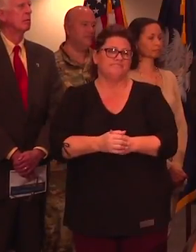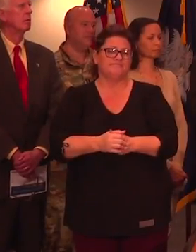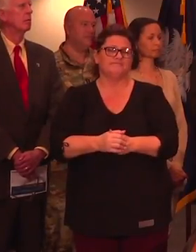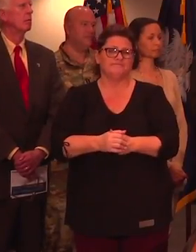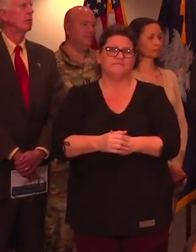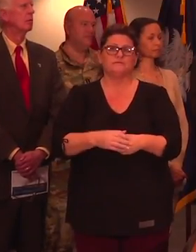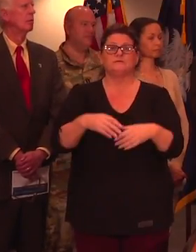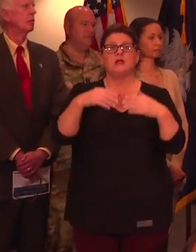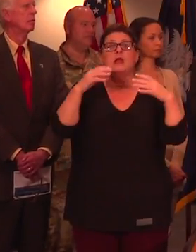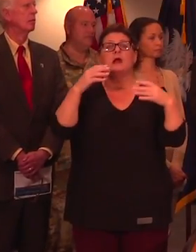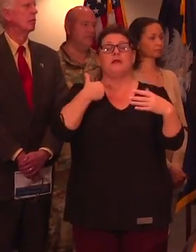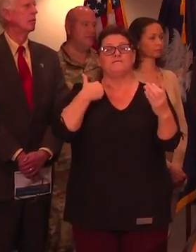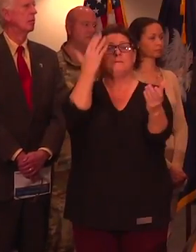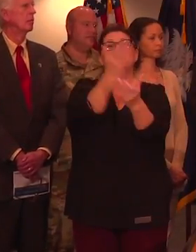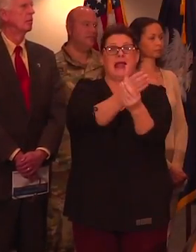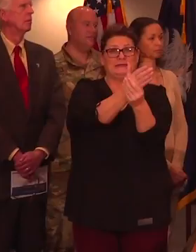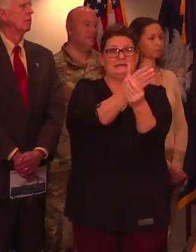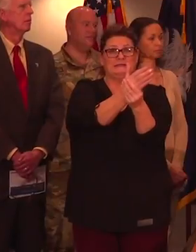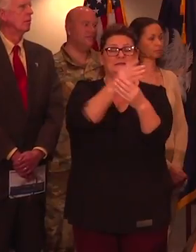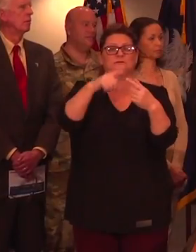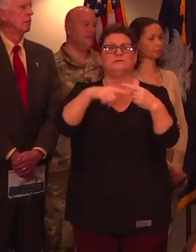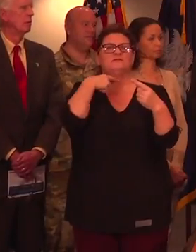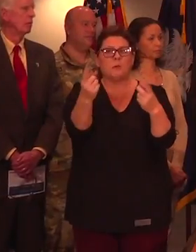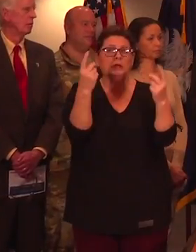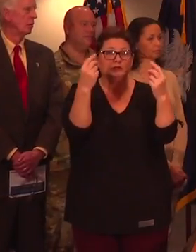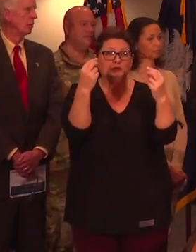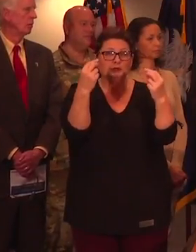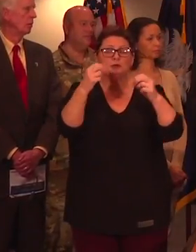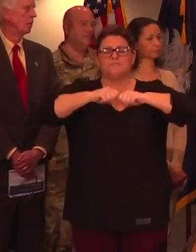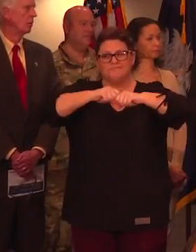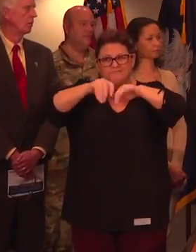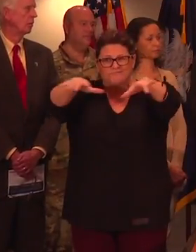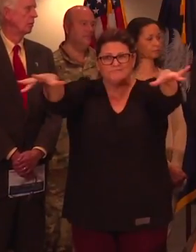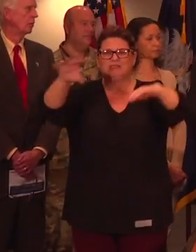out instruction packets all across the state. Students are working on those. Our